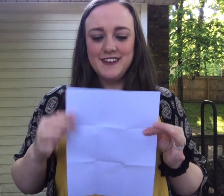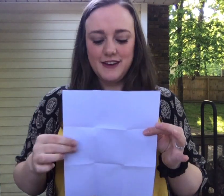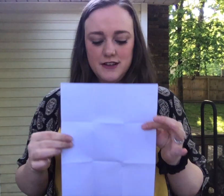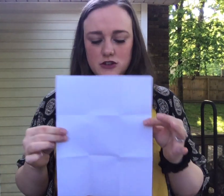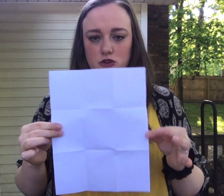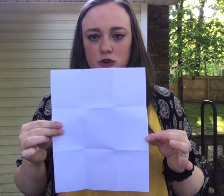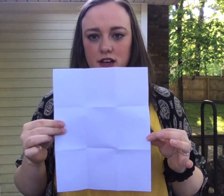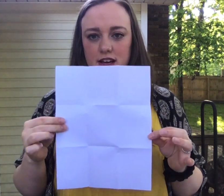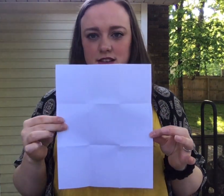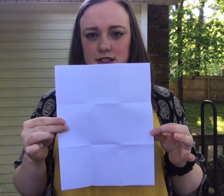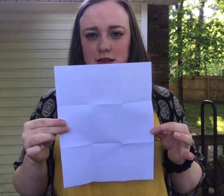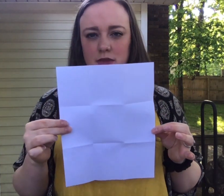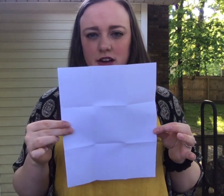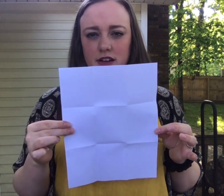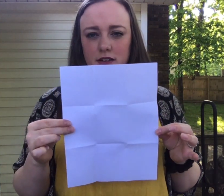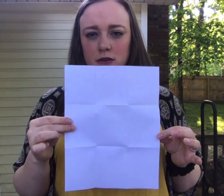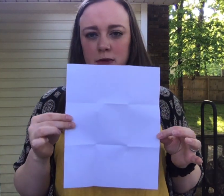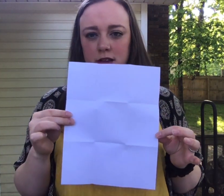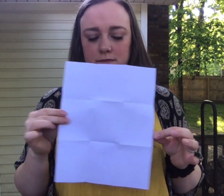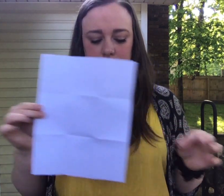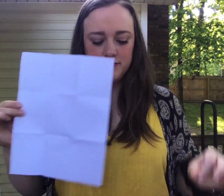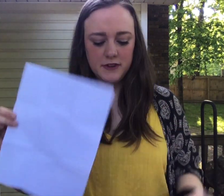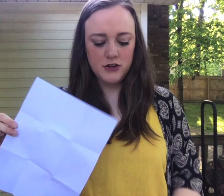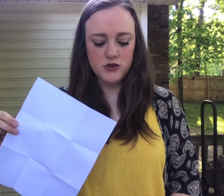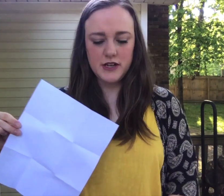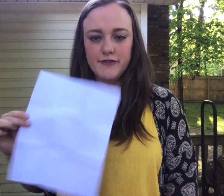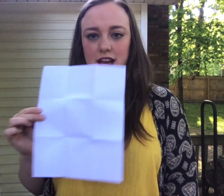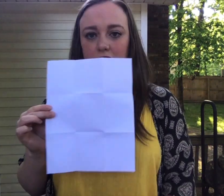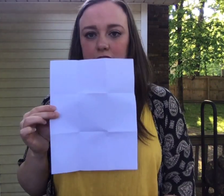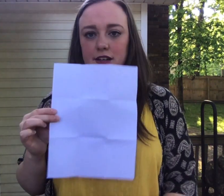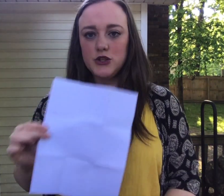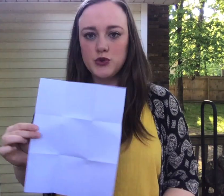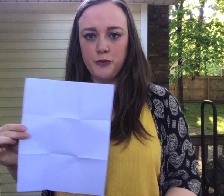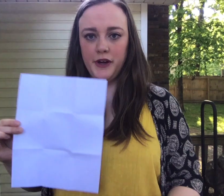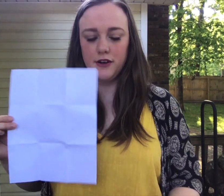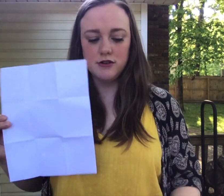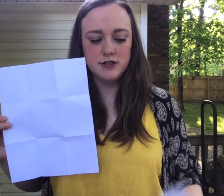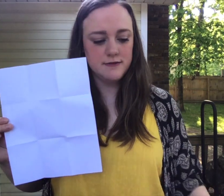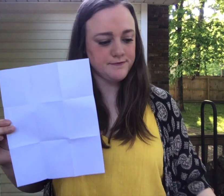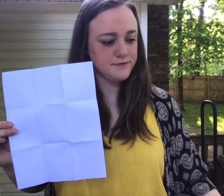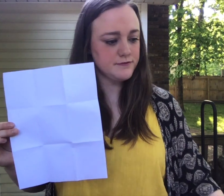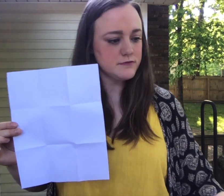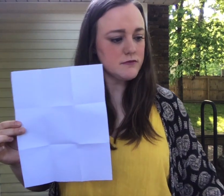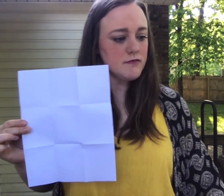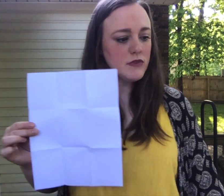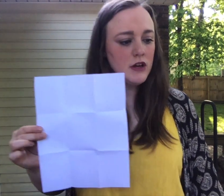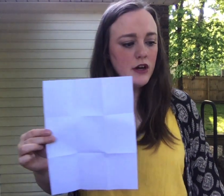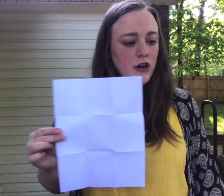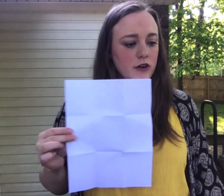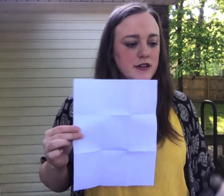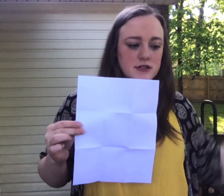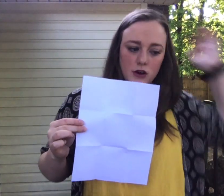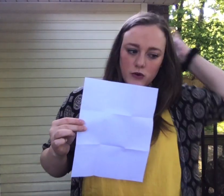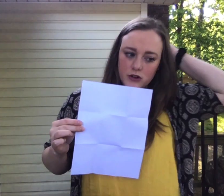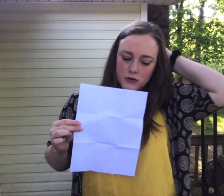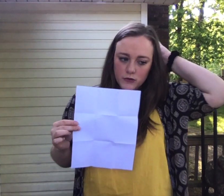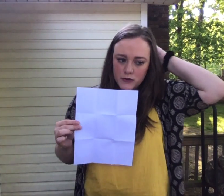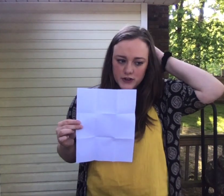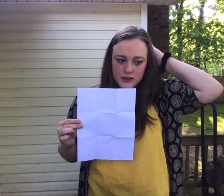Okay, so you can kind of see mine a little bit. You should have 9 squares. Okay, so what we're going to